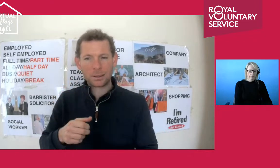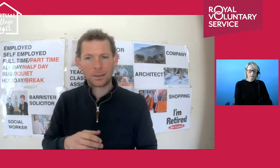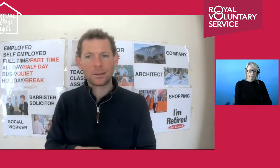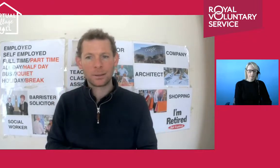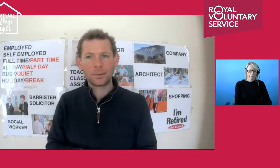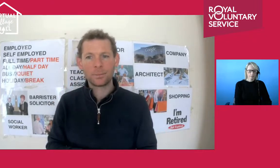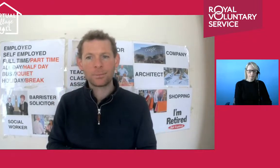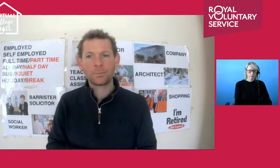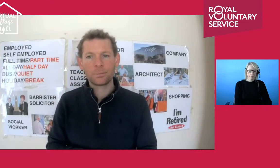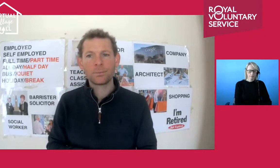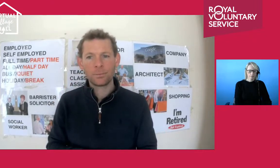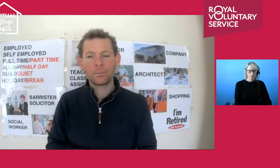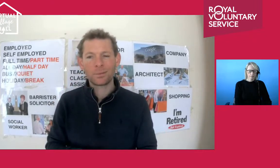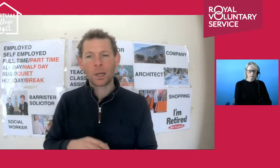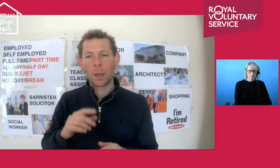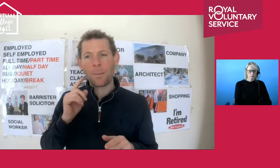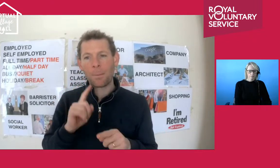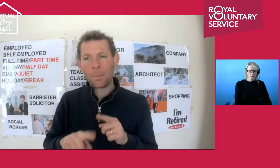Company.